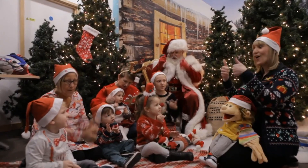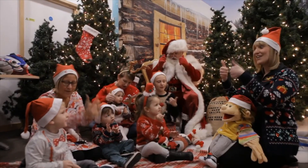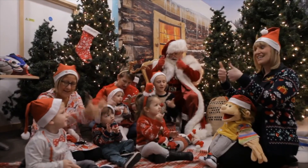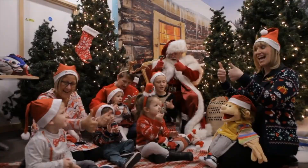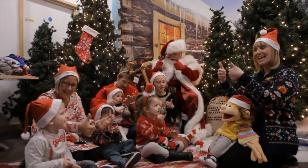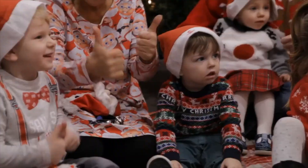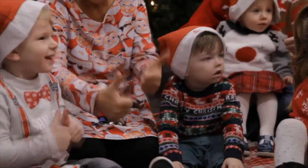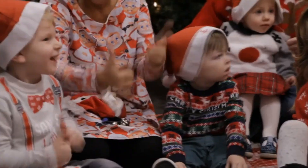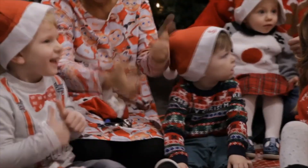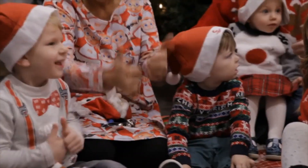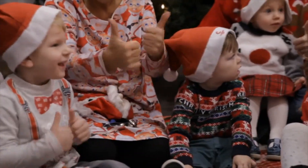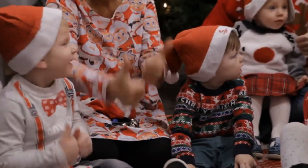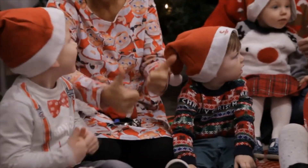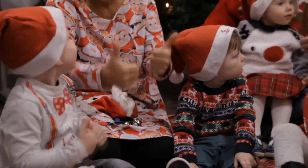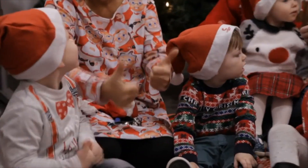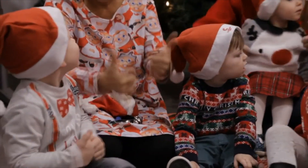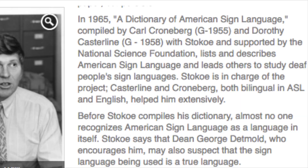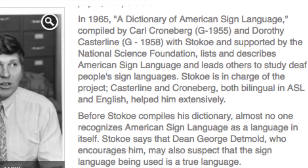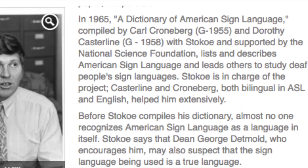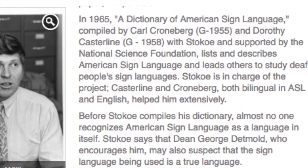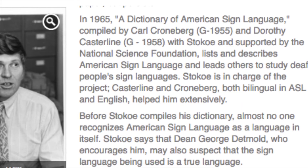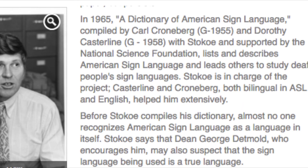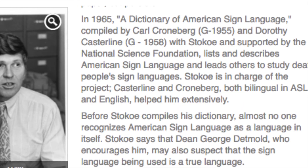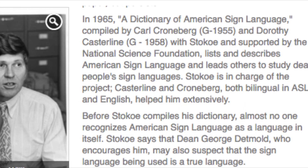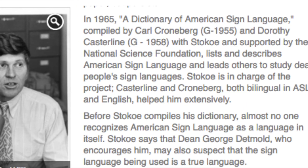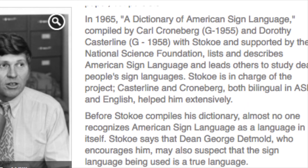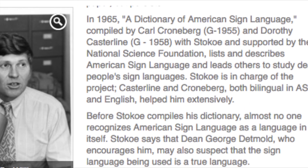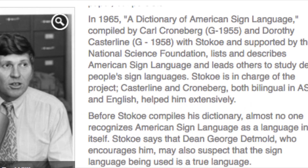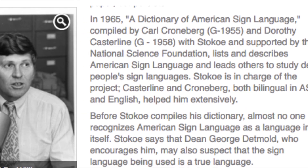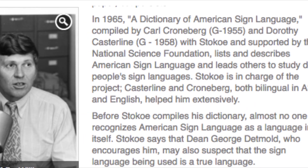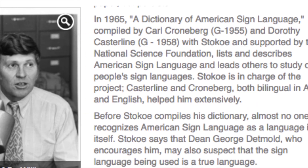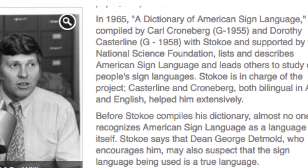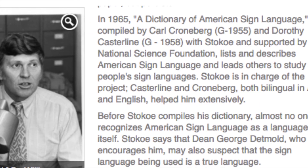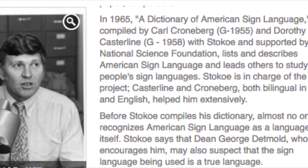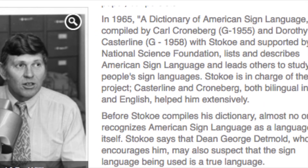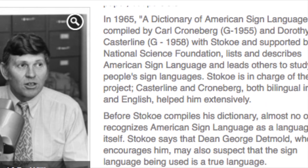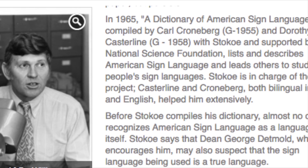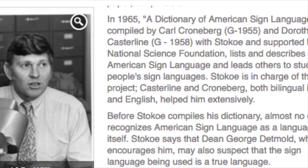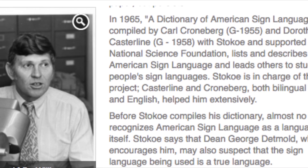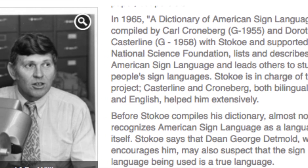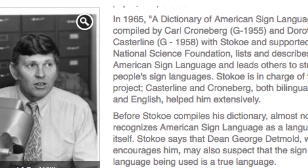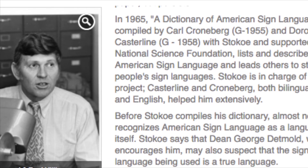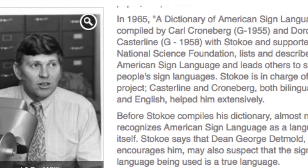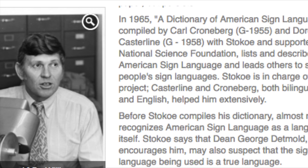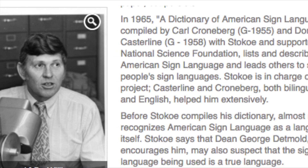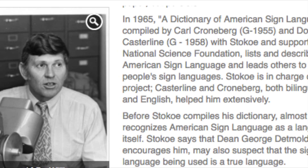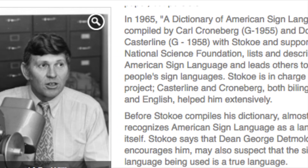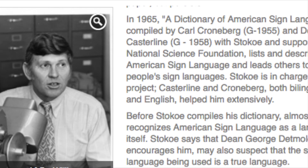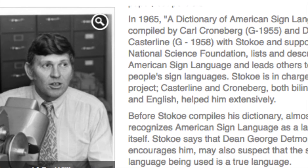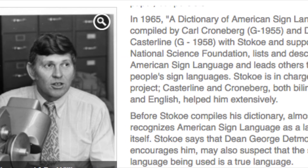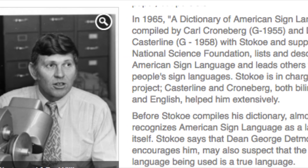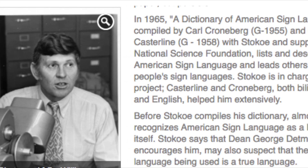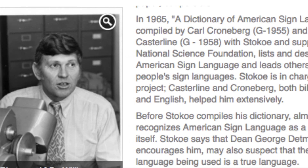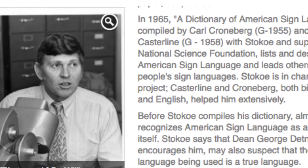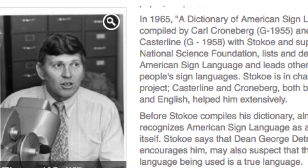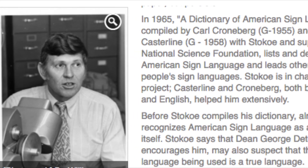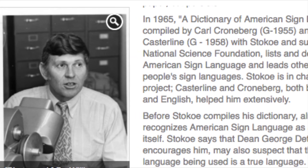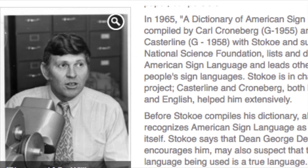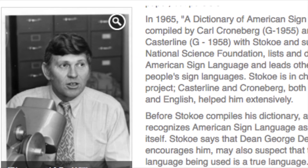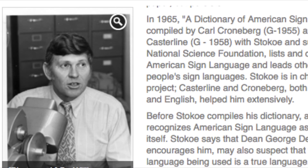He changed the minds of his co-workers who had no faith in their language and were prepared to give it up for spoken language. ASL